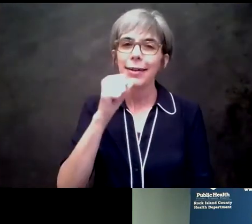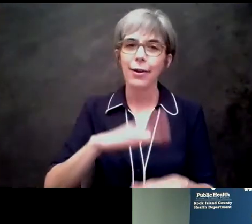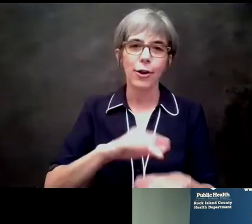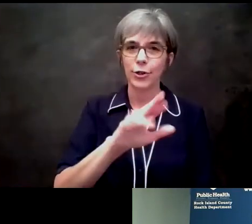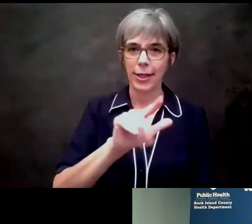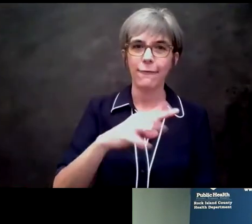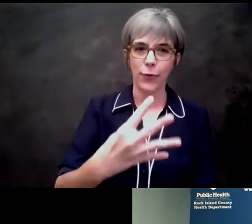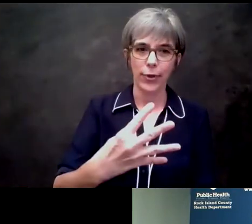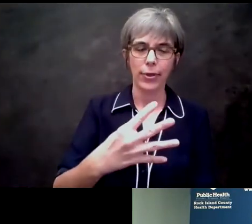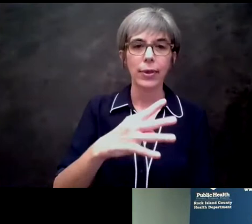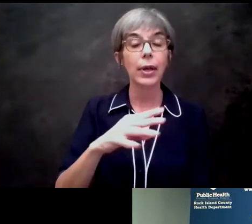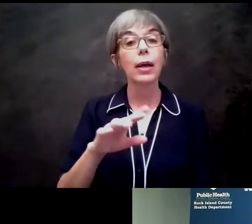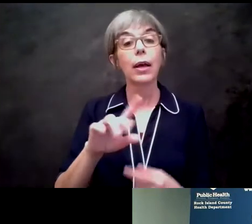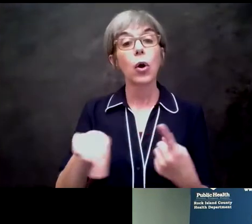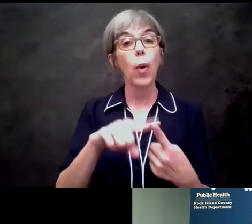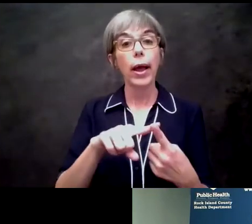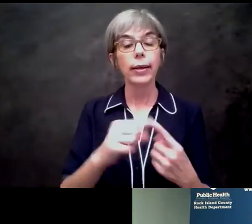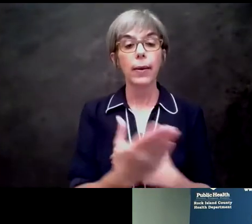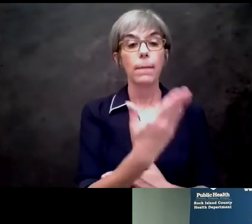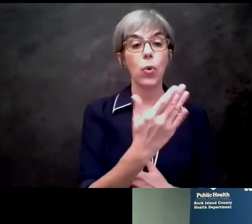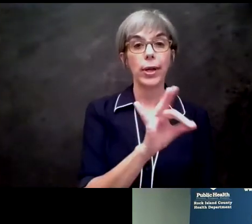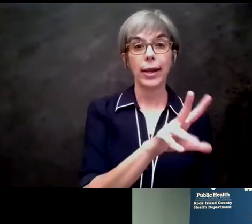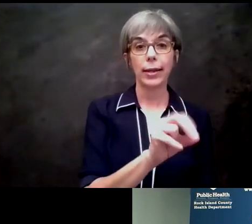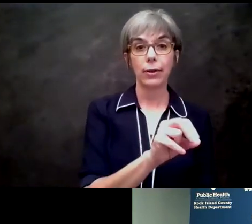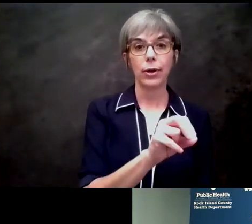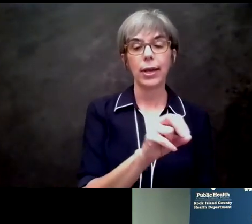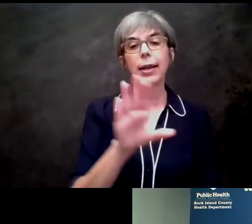that site are 8:30 a.m. to 4:30